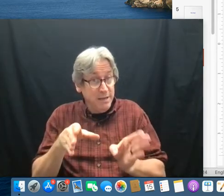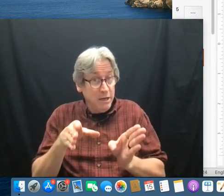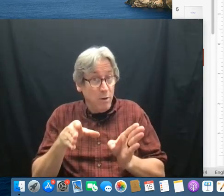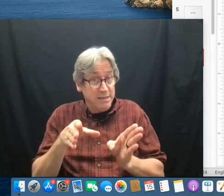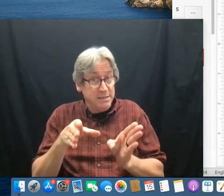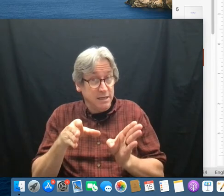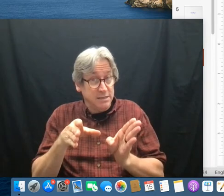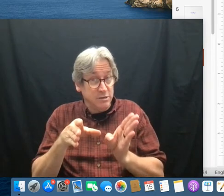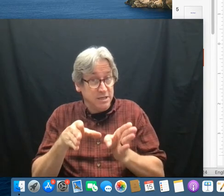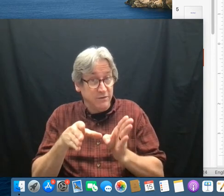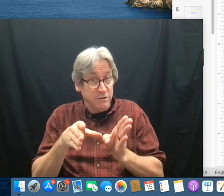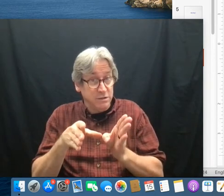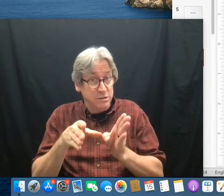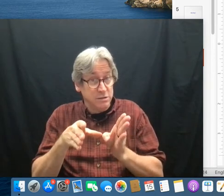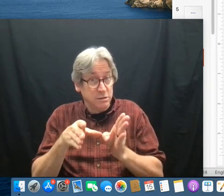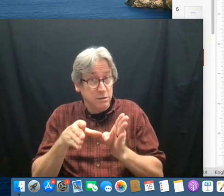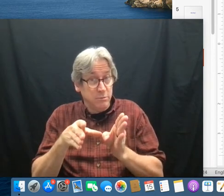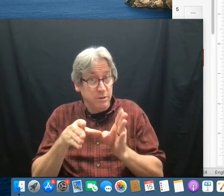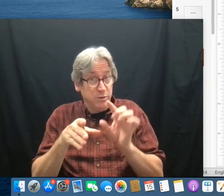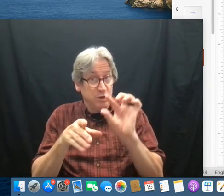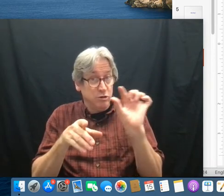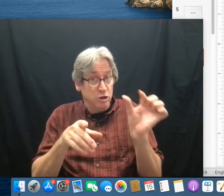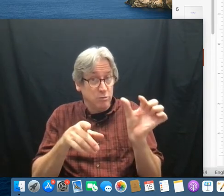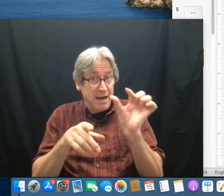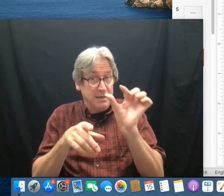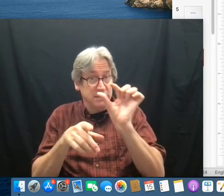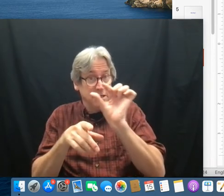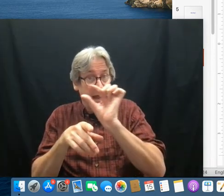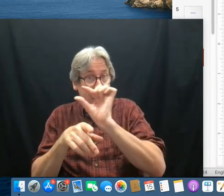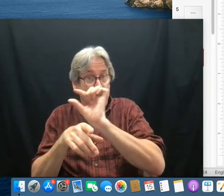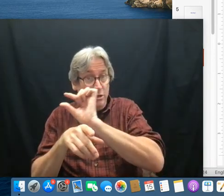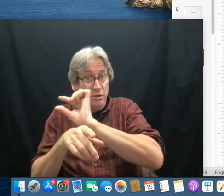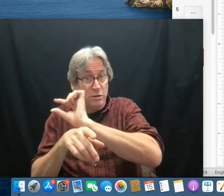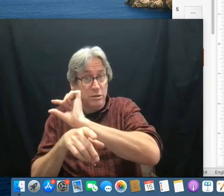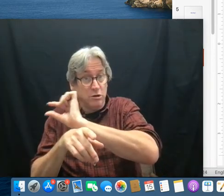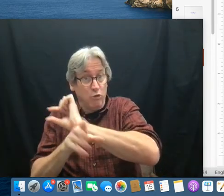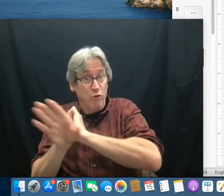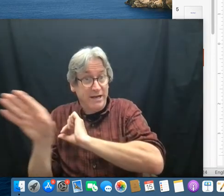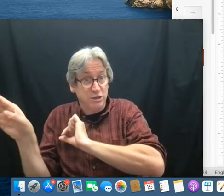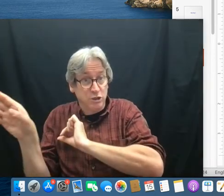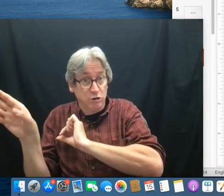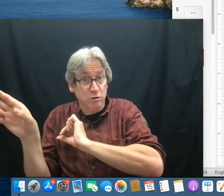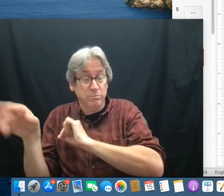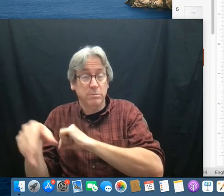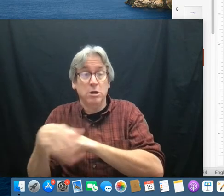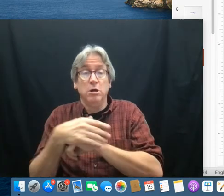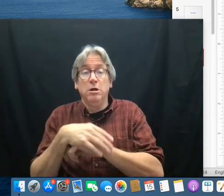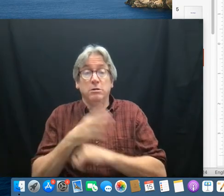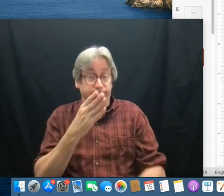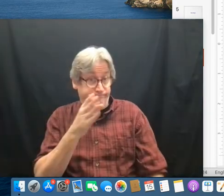Notice meaning-wise, there's a difference between correct and right